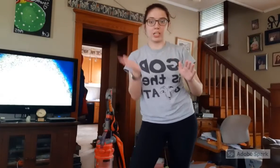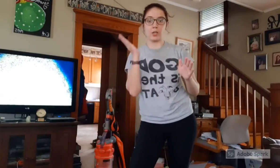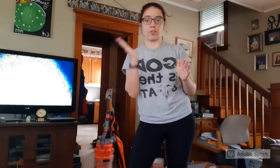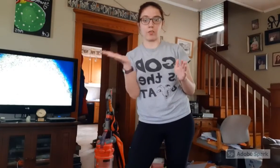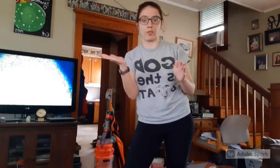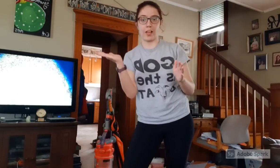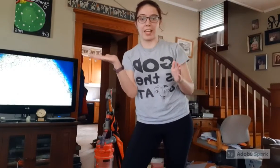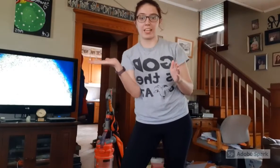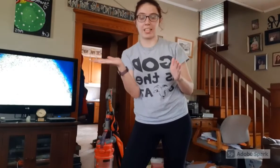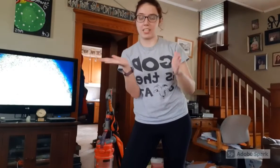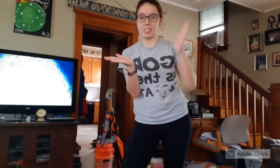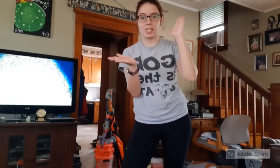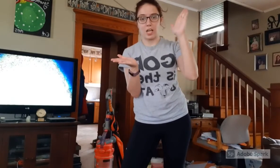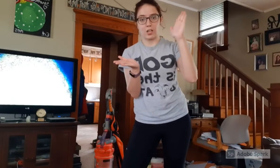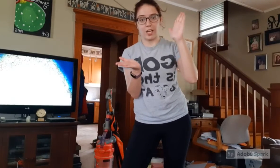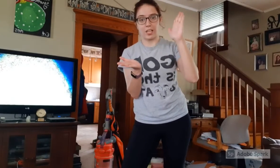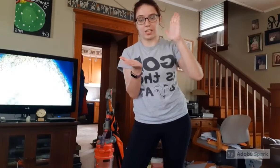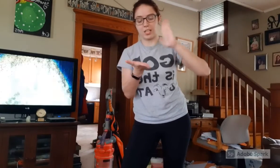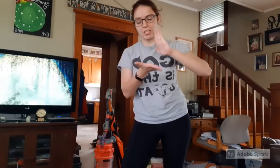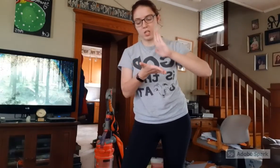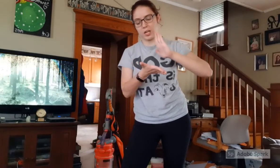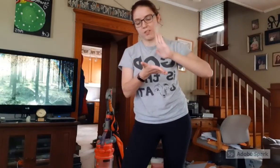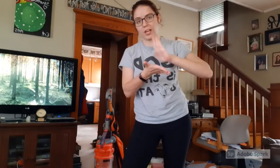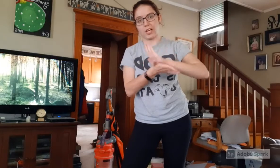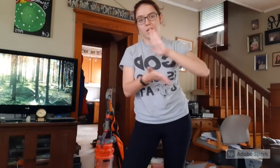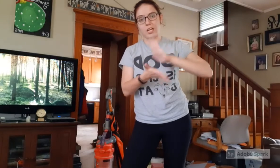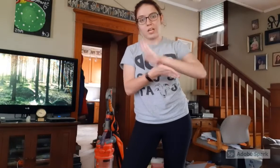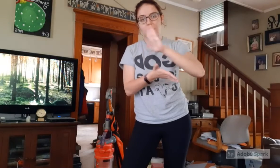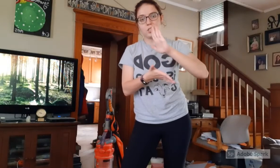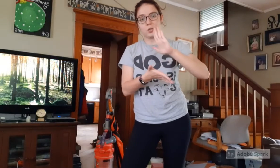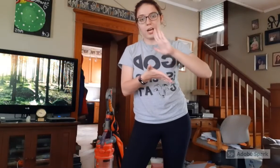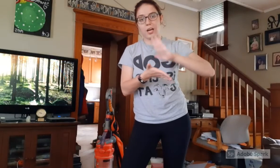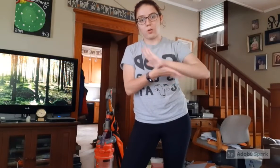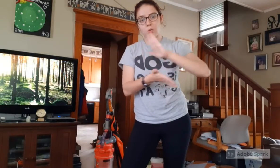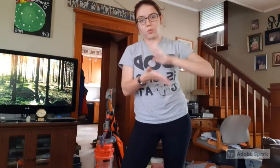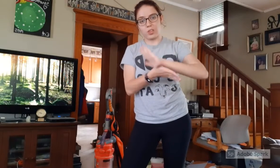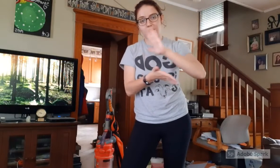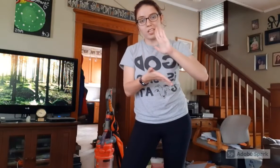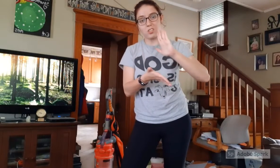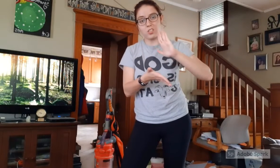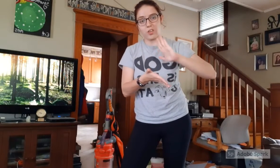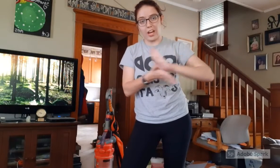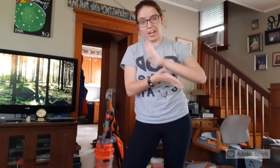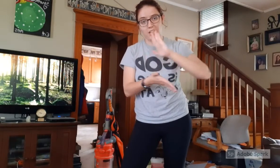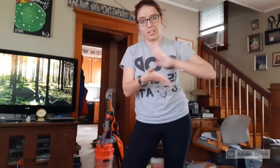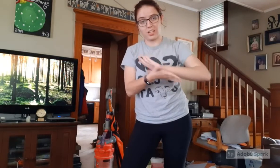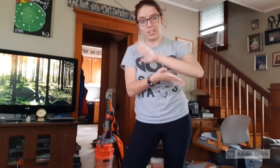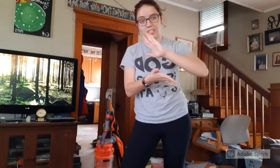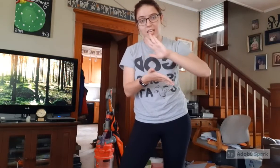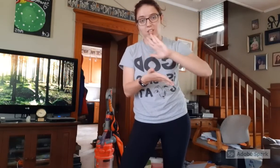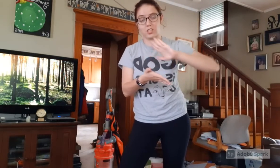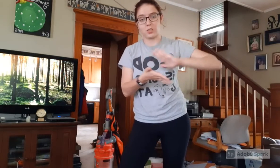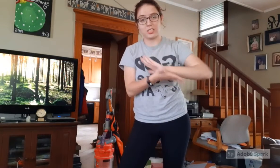have your flat hand like this, and a hand like this, and you kind of like do that with the heels of your hand together. So this is